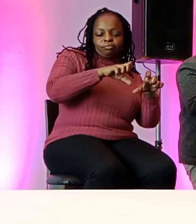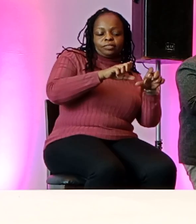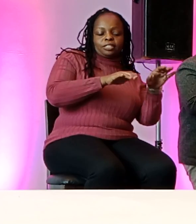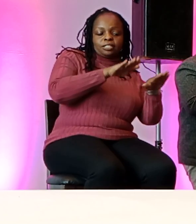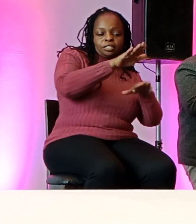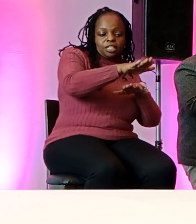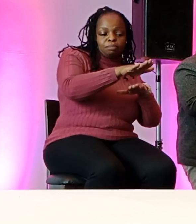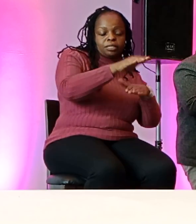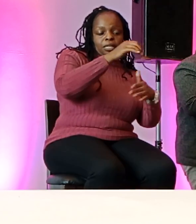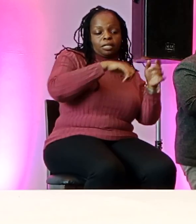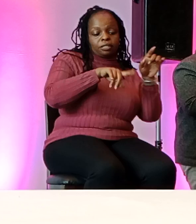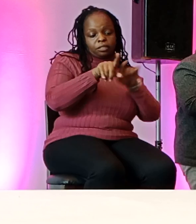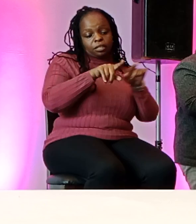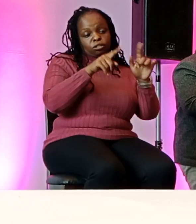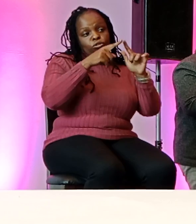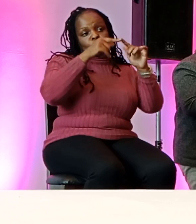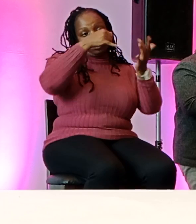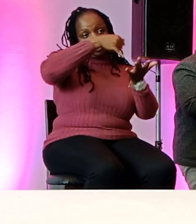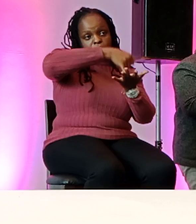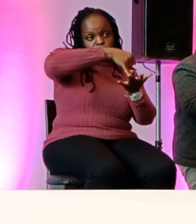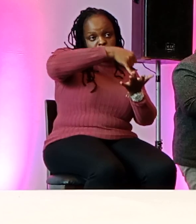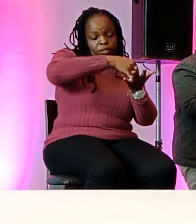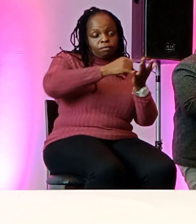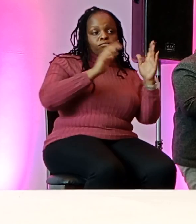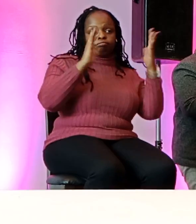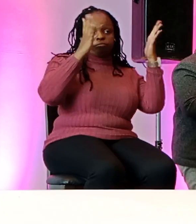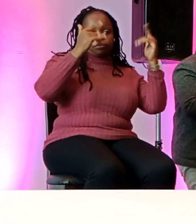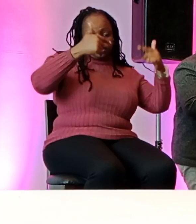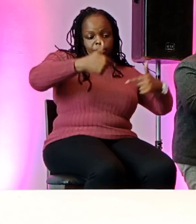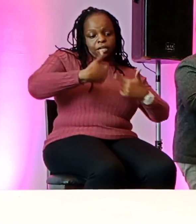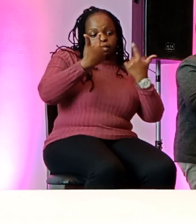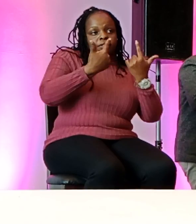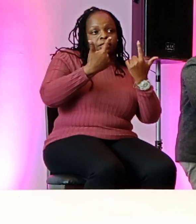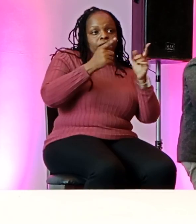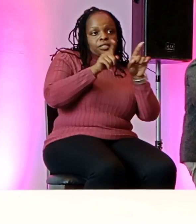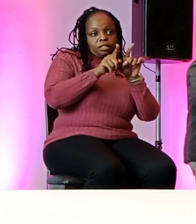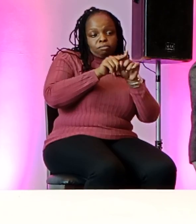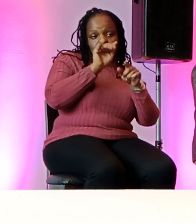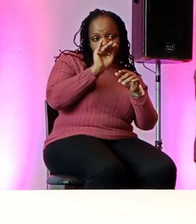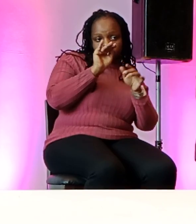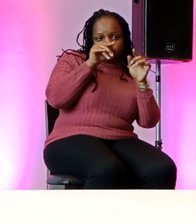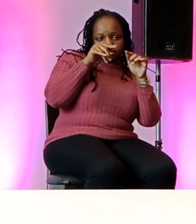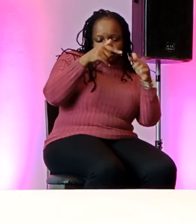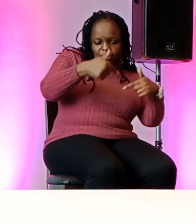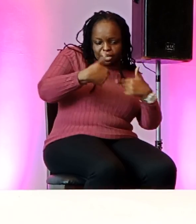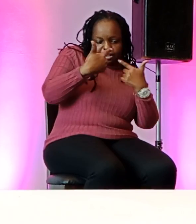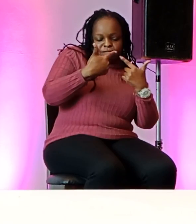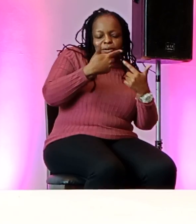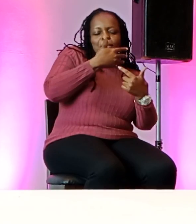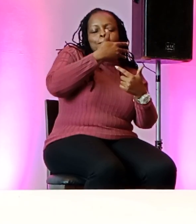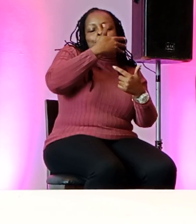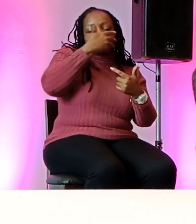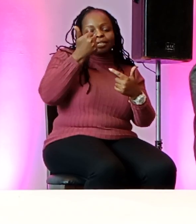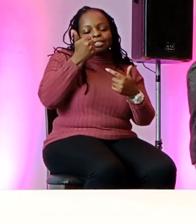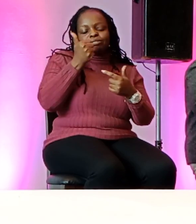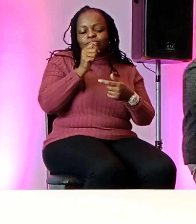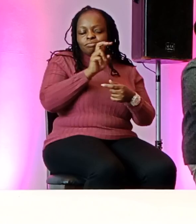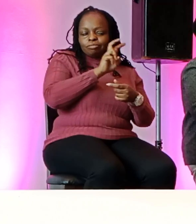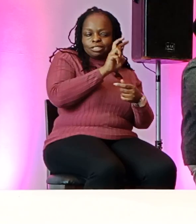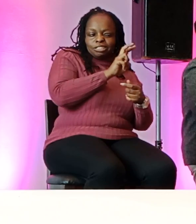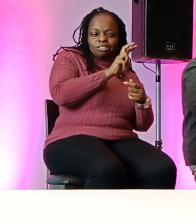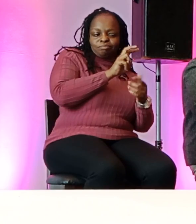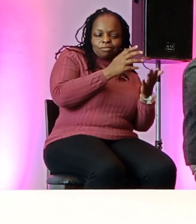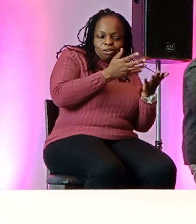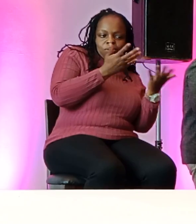to inclusiveness, to celebrate ourselves, and to ask ourselves how best we can leverage